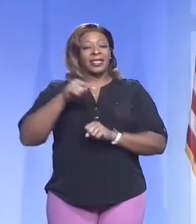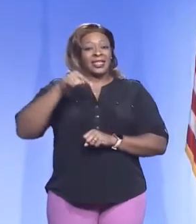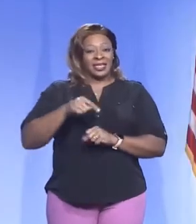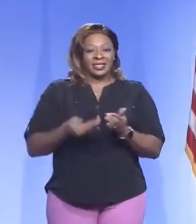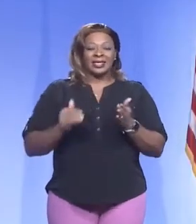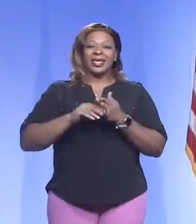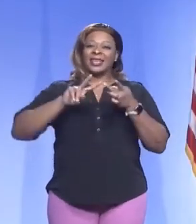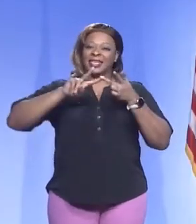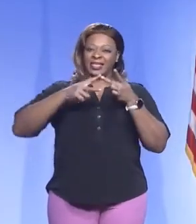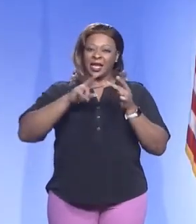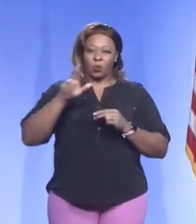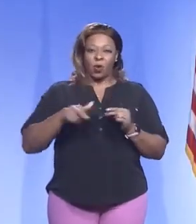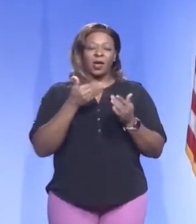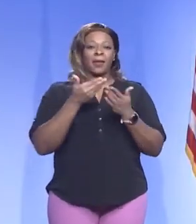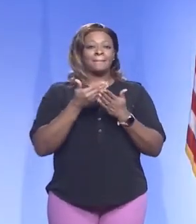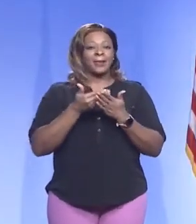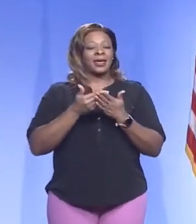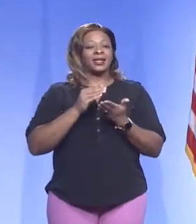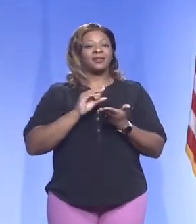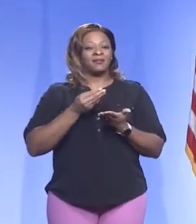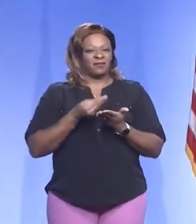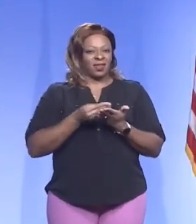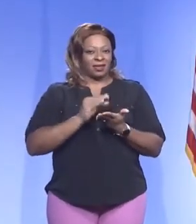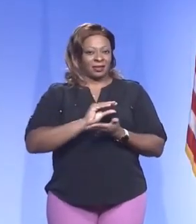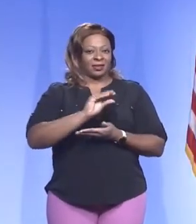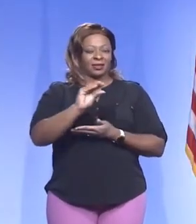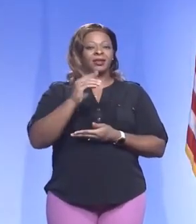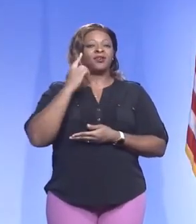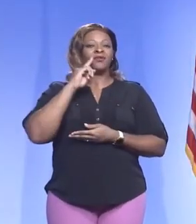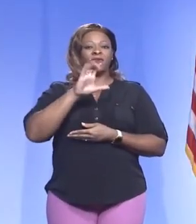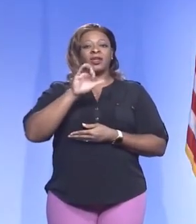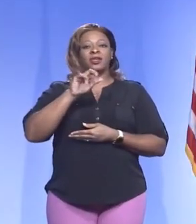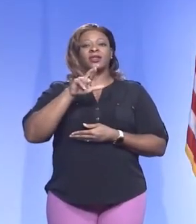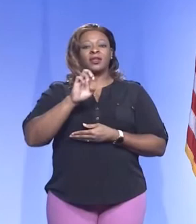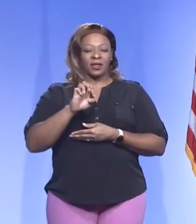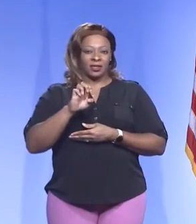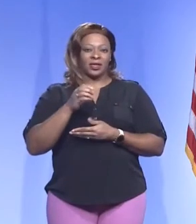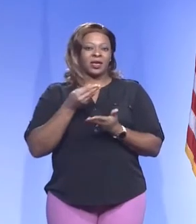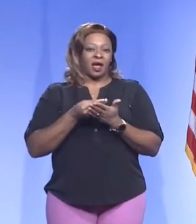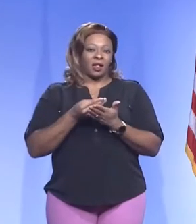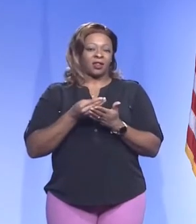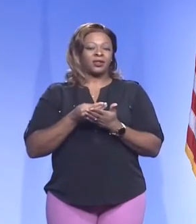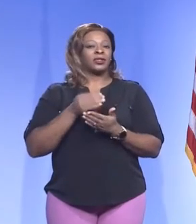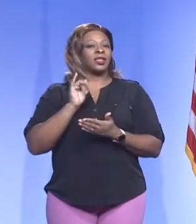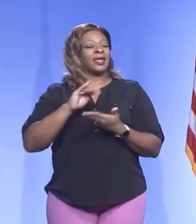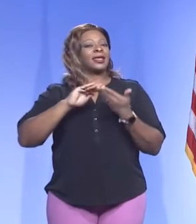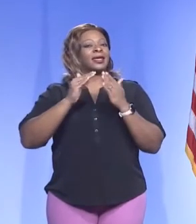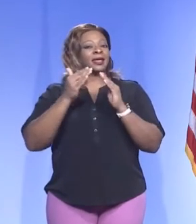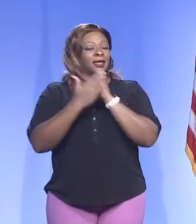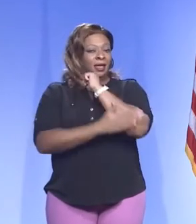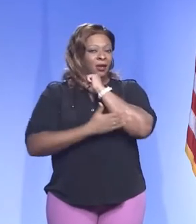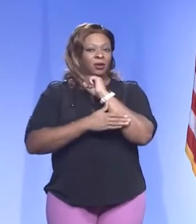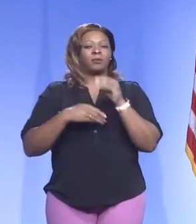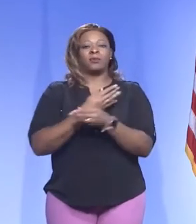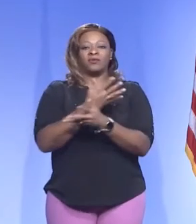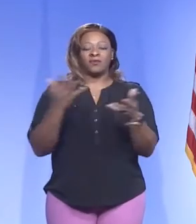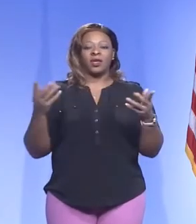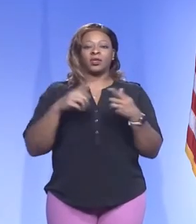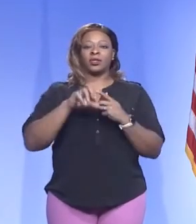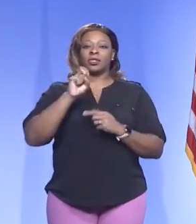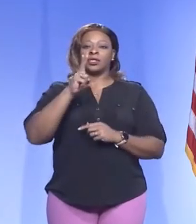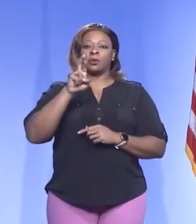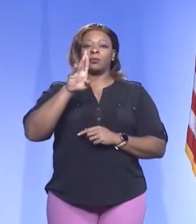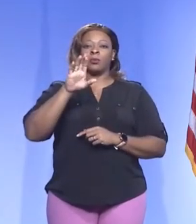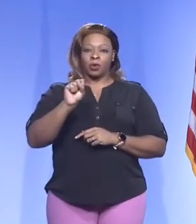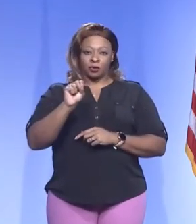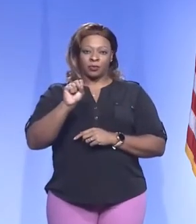the second round of relief in terms of CARES dollars that the county has provided to the suburban